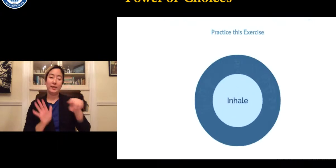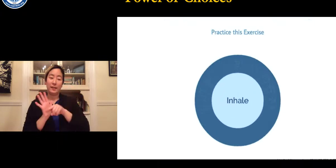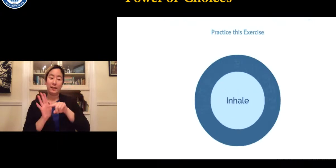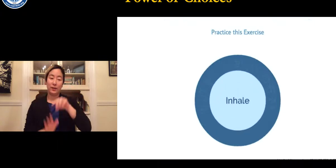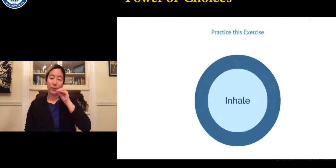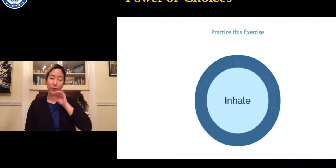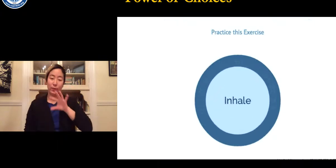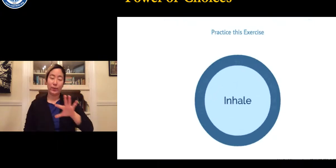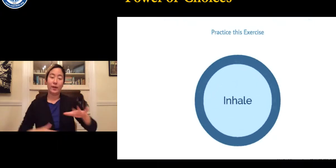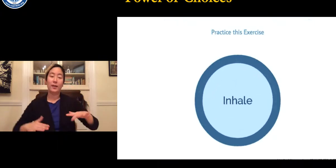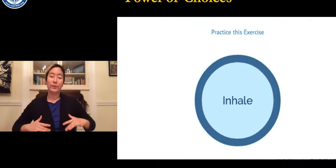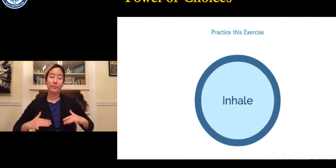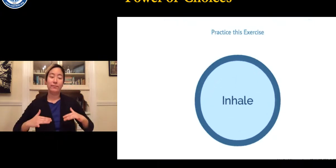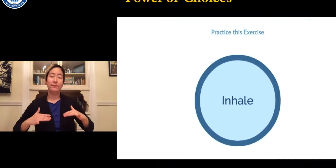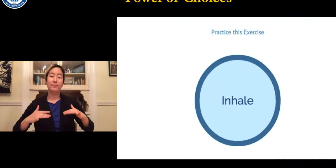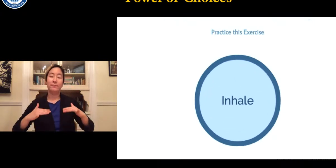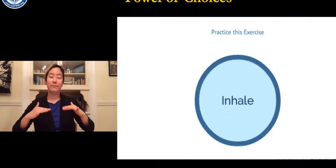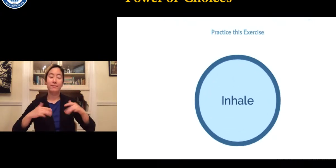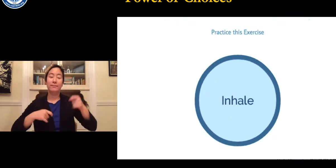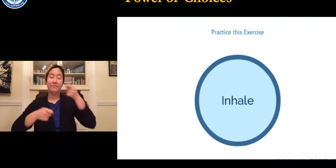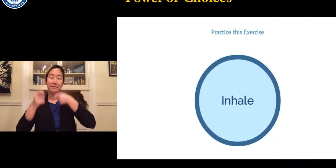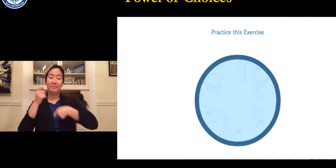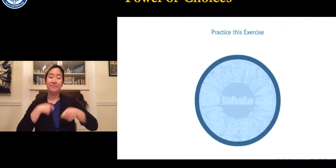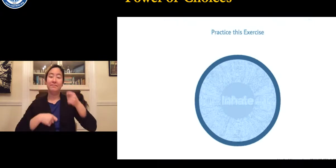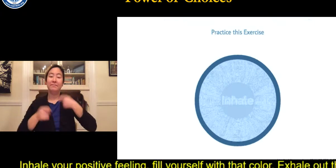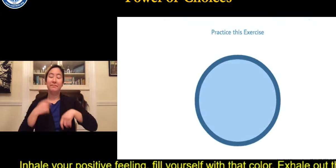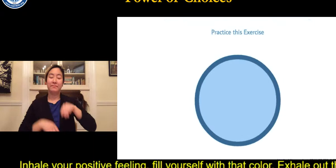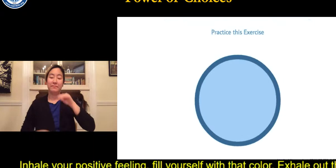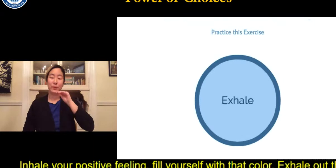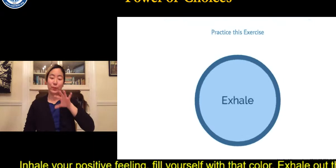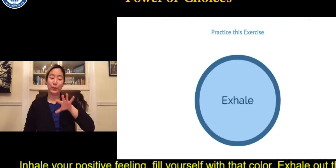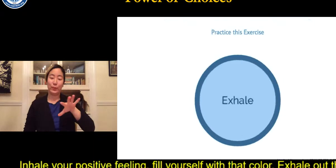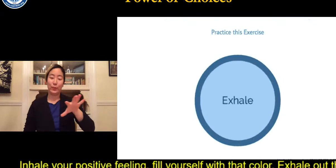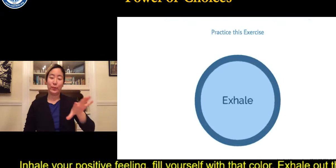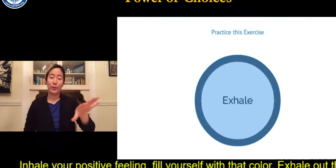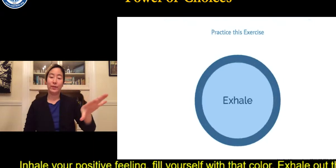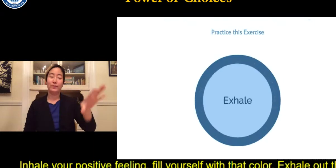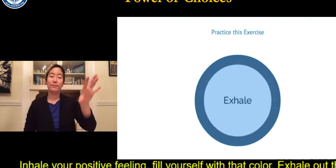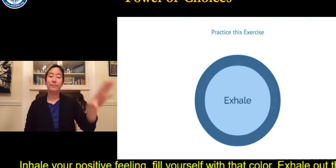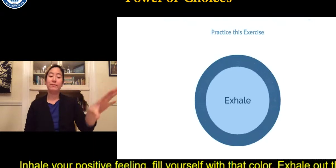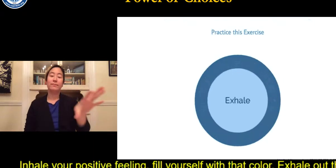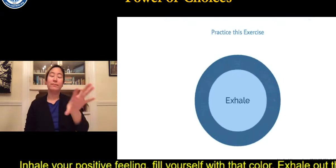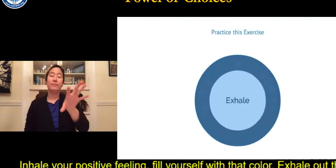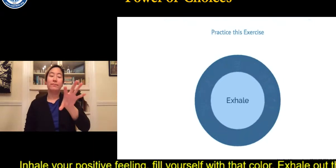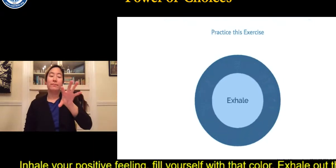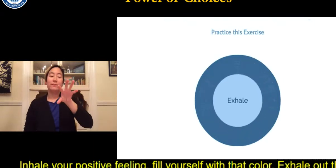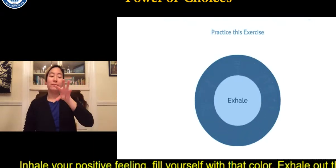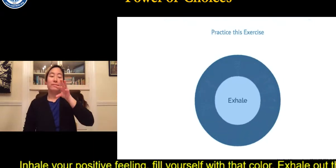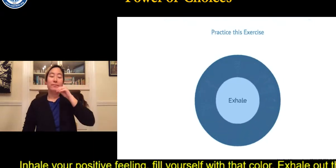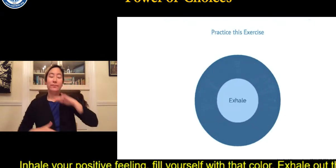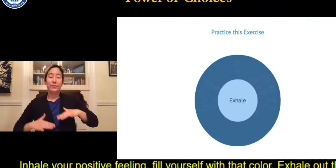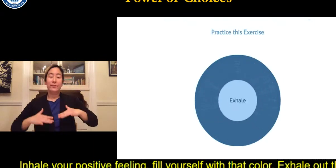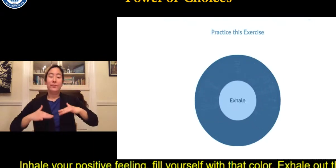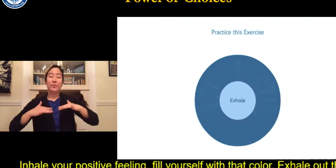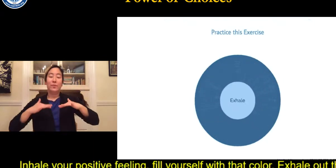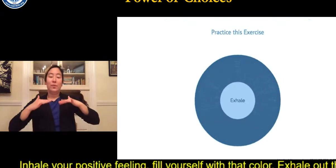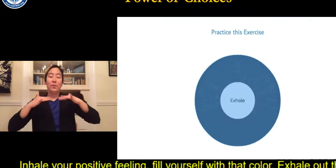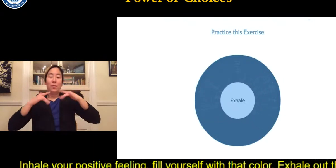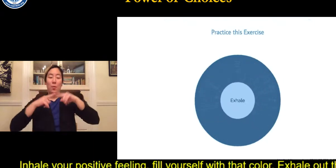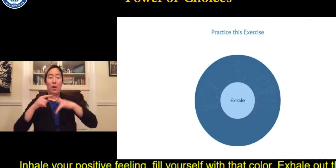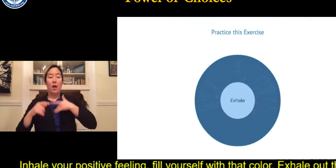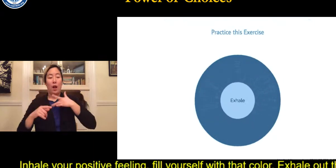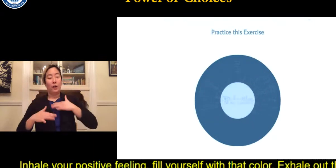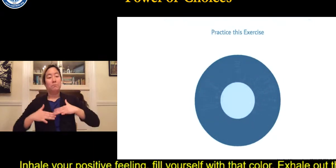or breathe in your positive color. Exhale and breathe out your negative color. Continue in the process.